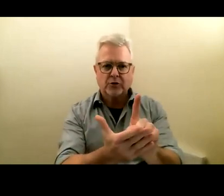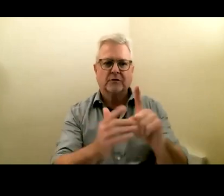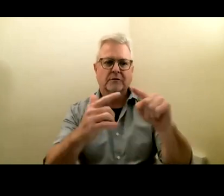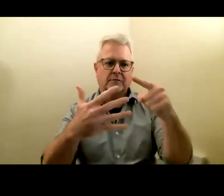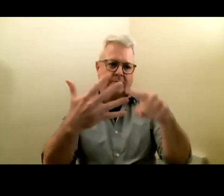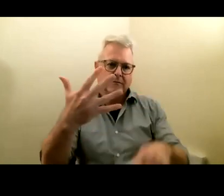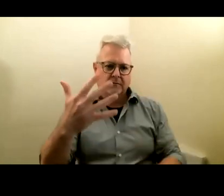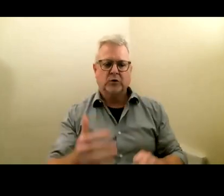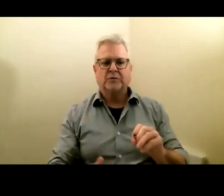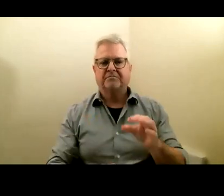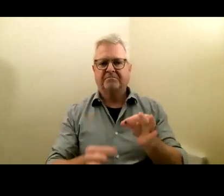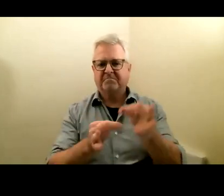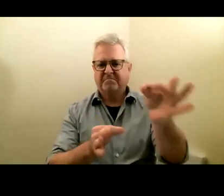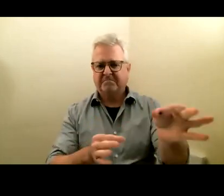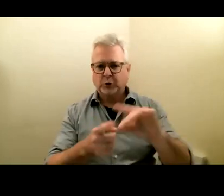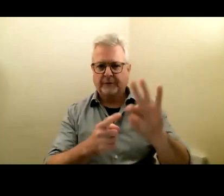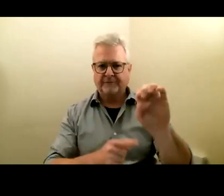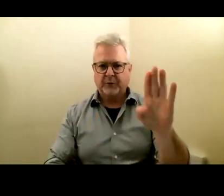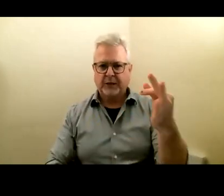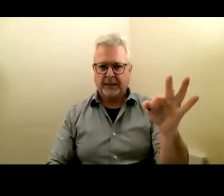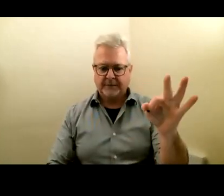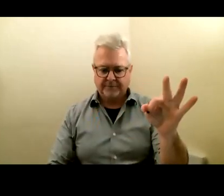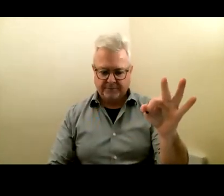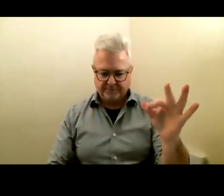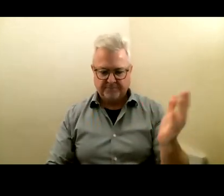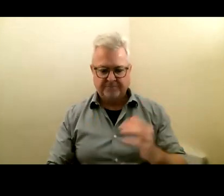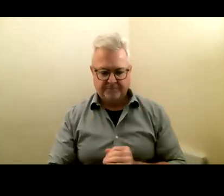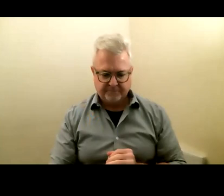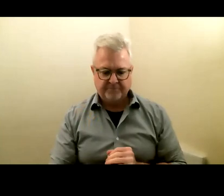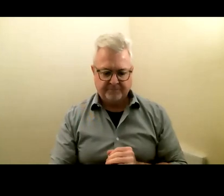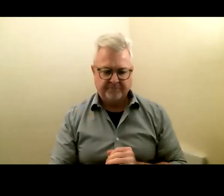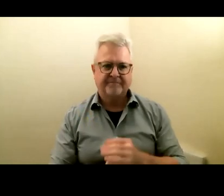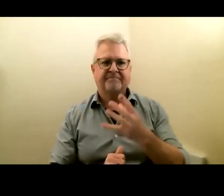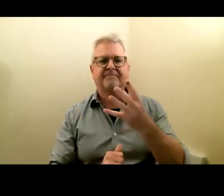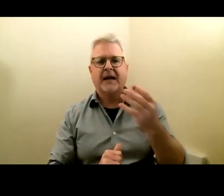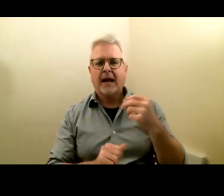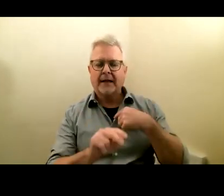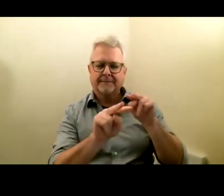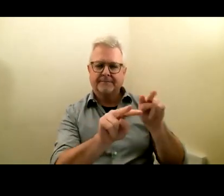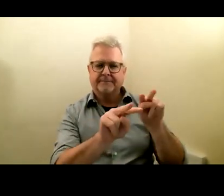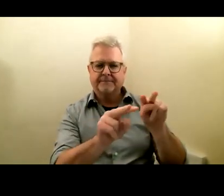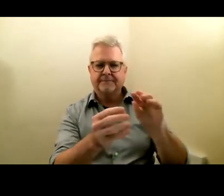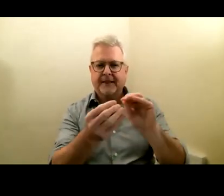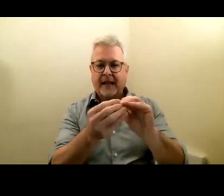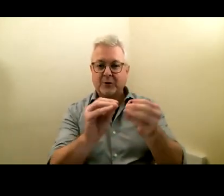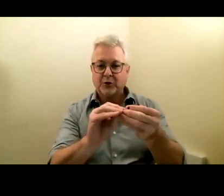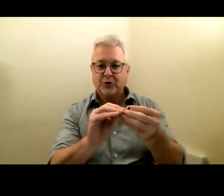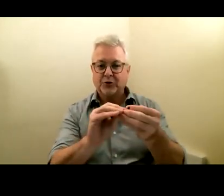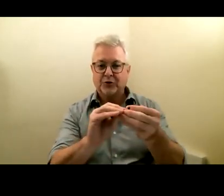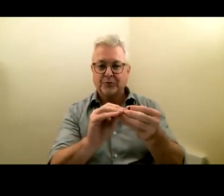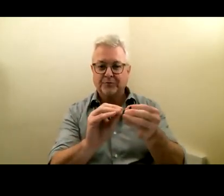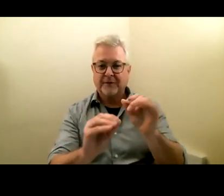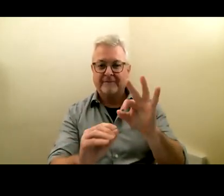masks, limited number of hours. All of those are extended until February 19th.